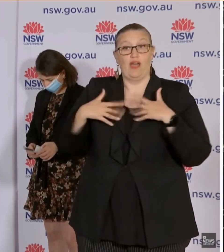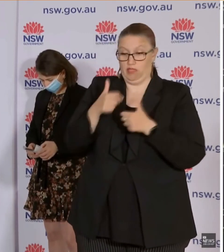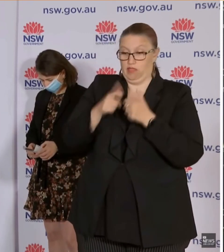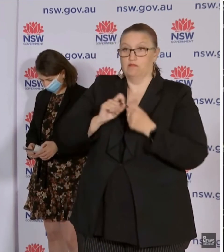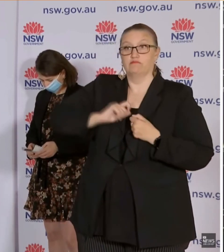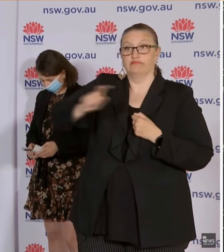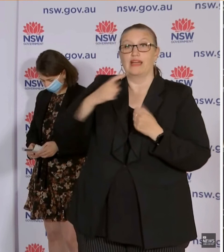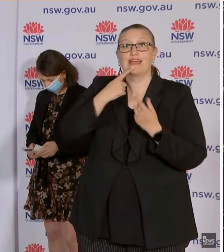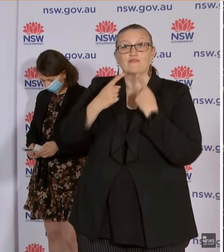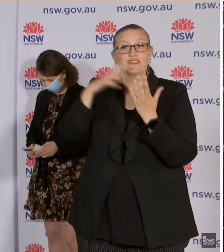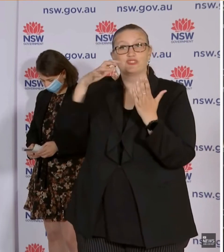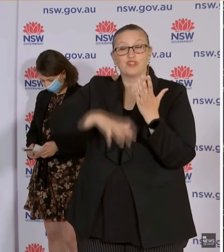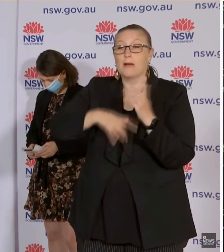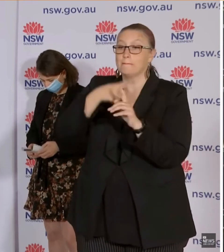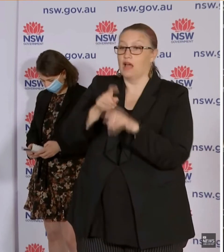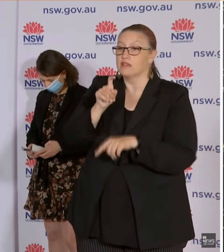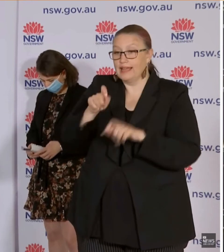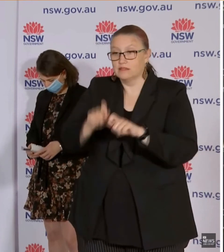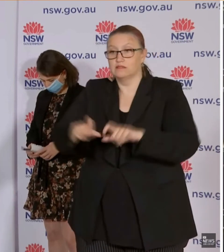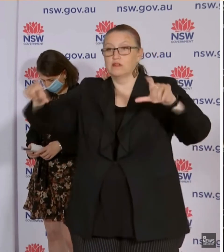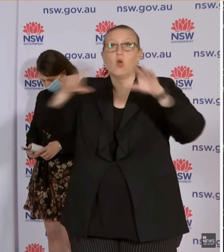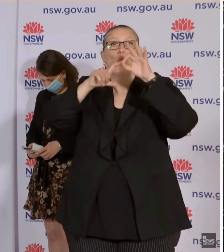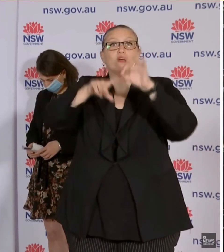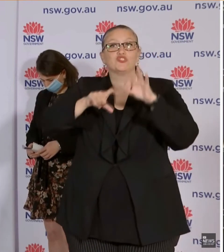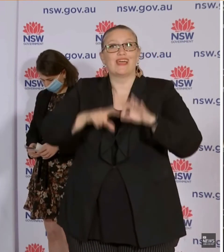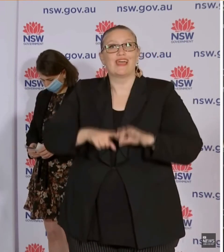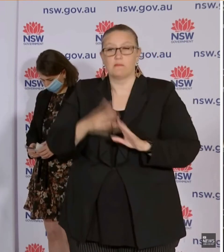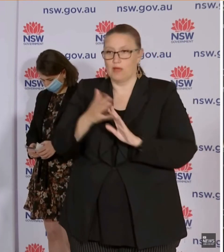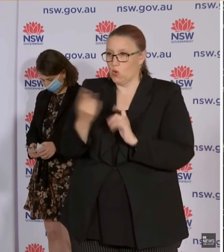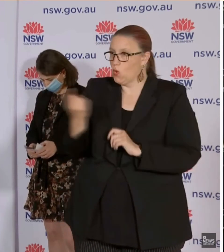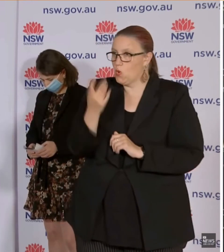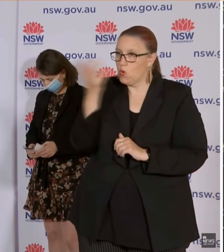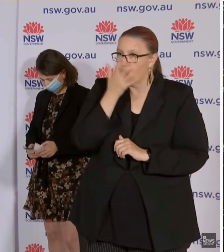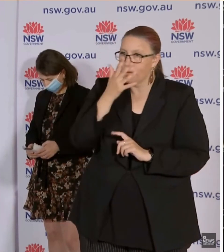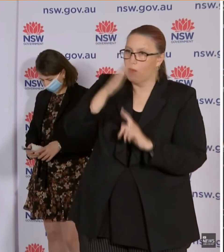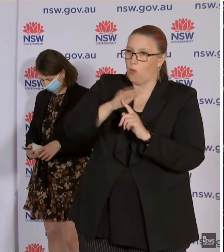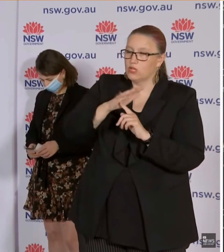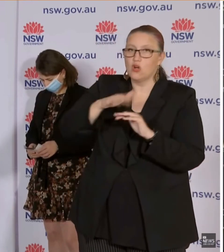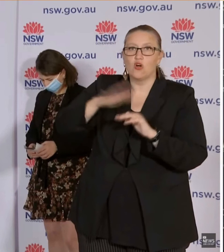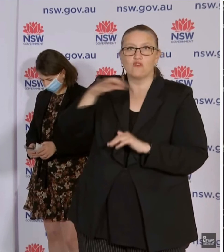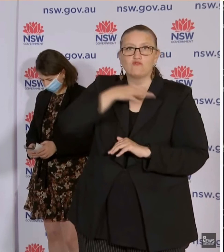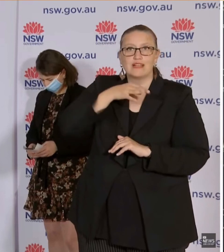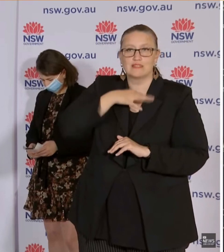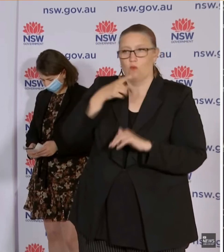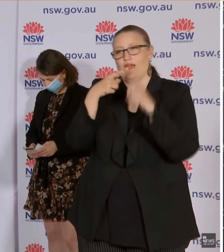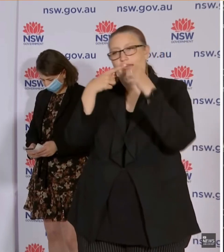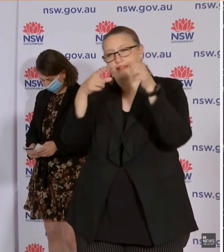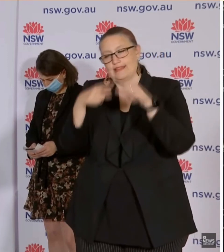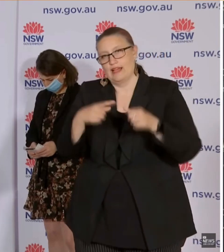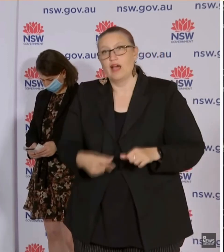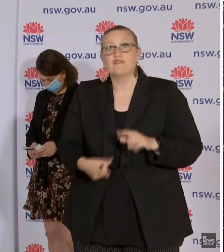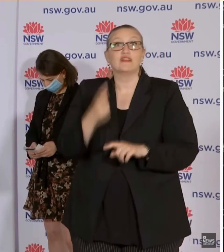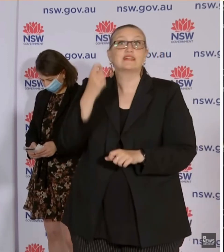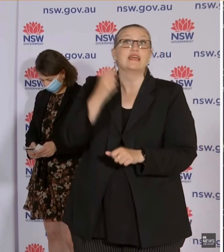them information as well as a questionnaire, and that allows us to prioritise cases, so those higher risk cases that might be aged care